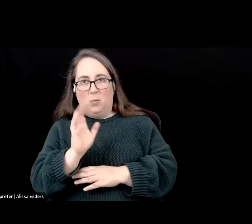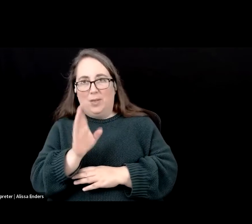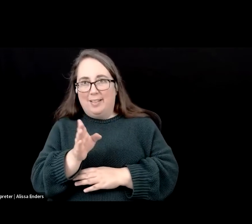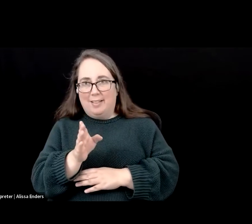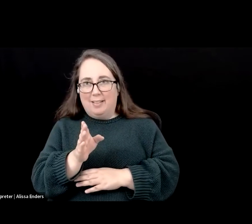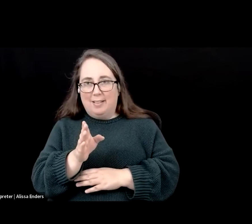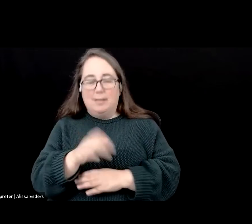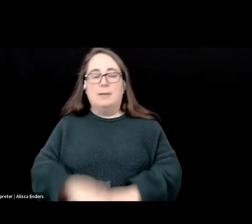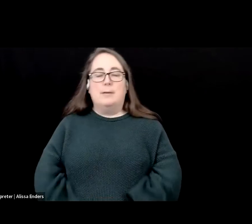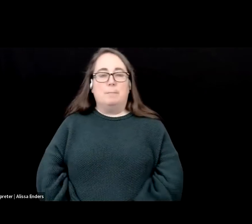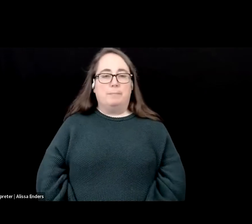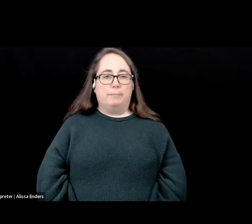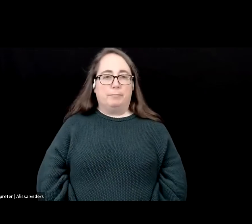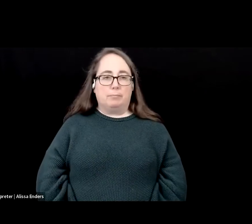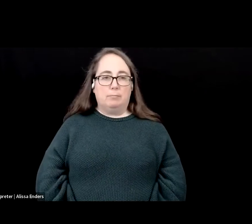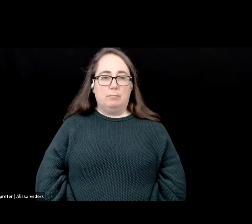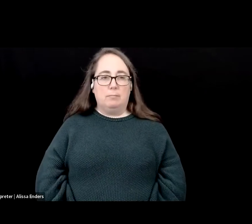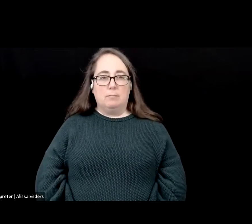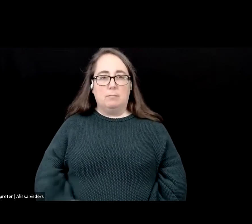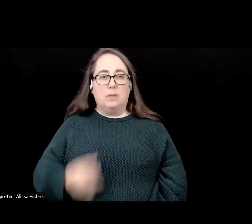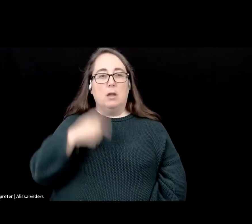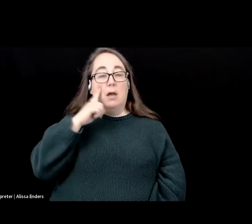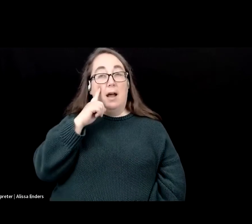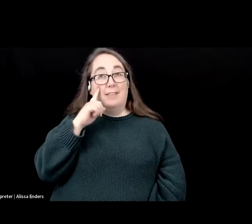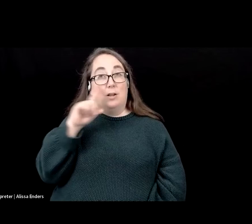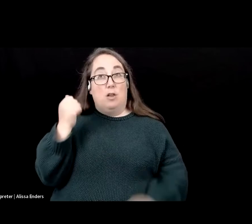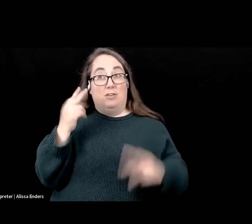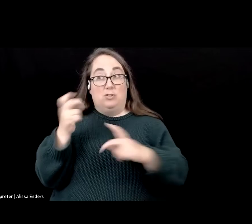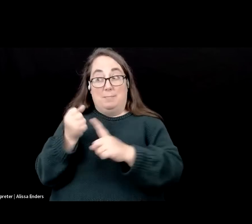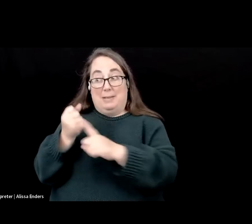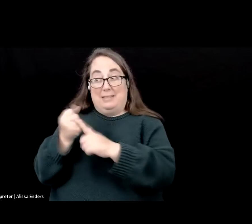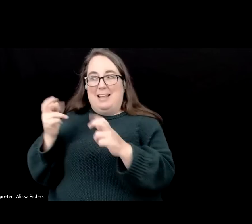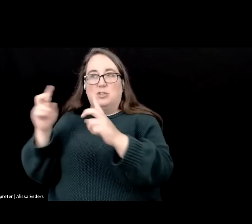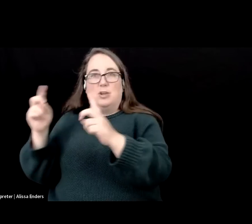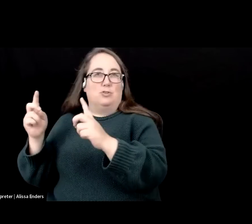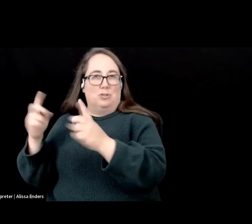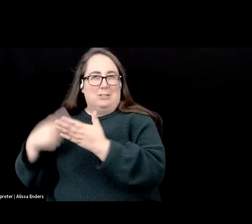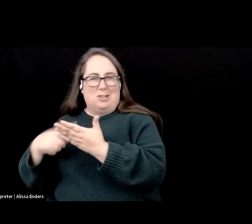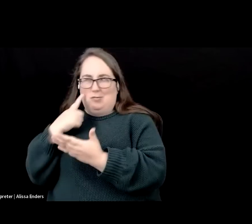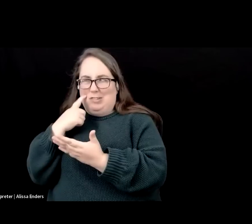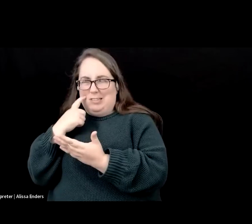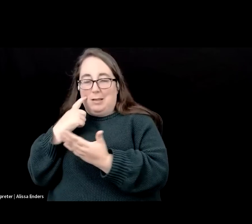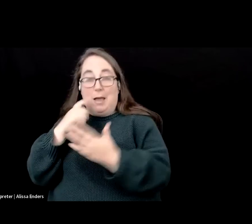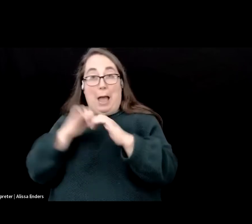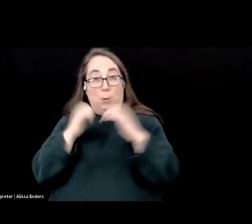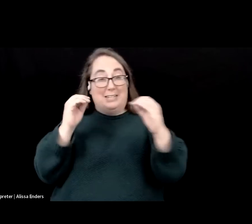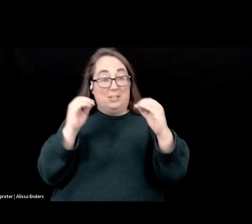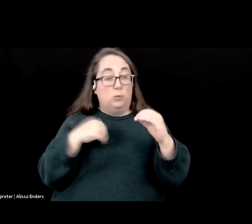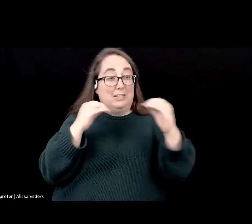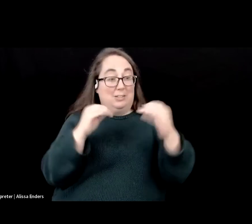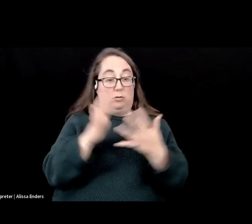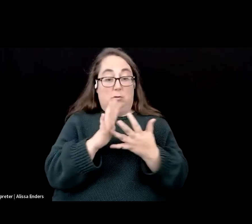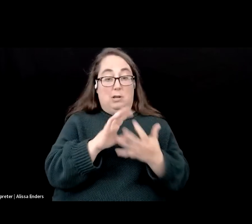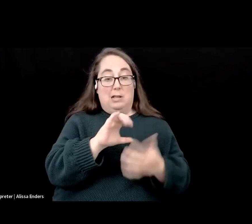I think the other issue, and this goes back to the education discussion a minute ago, is how we teach. So we teach civics, we